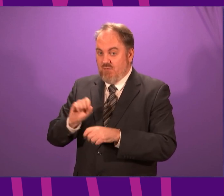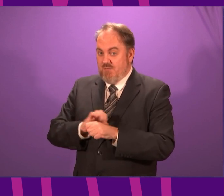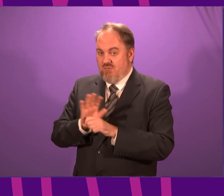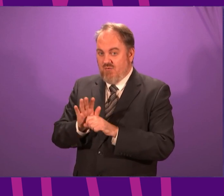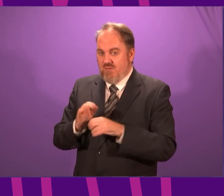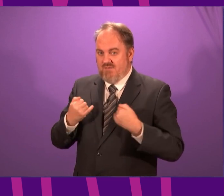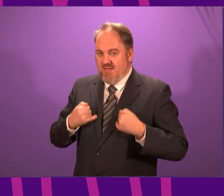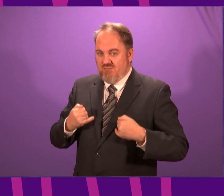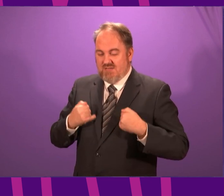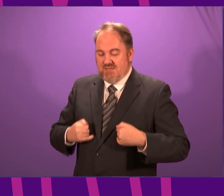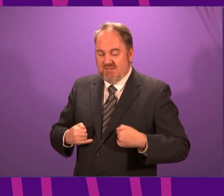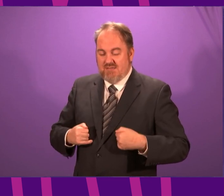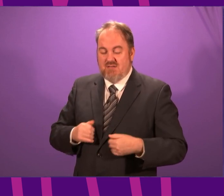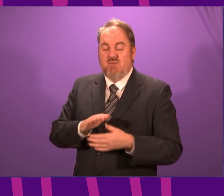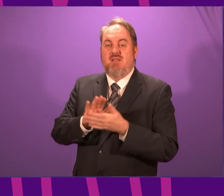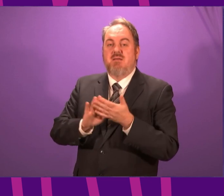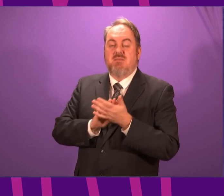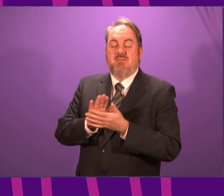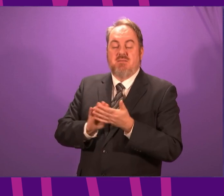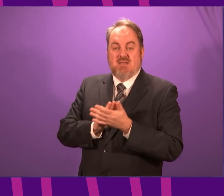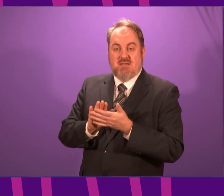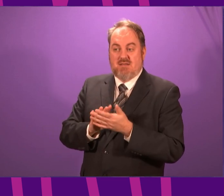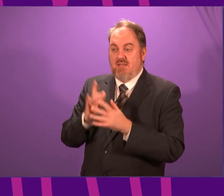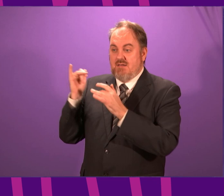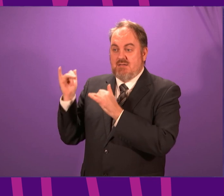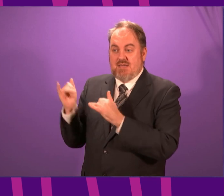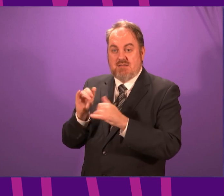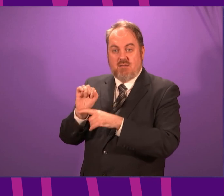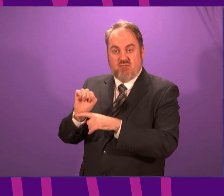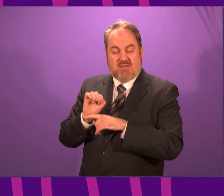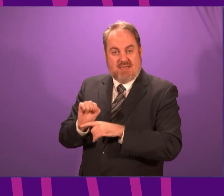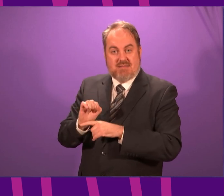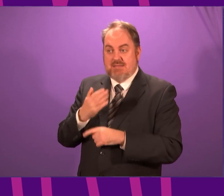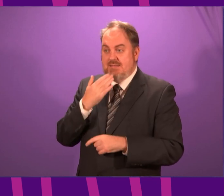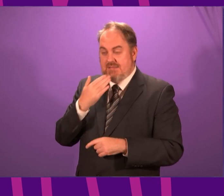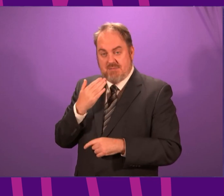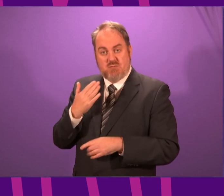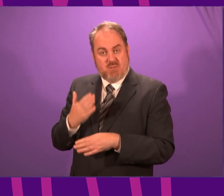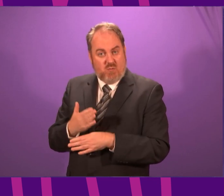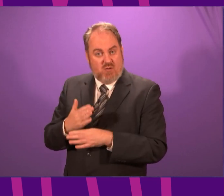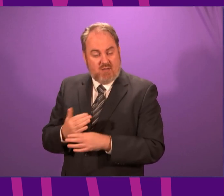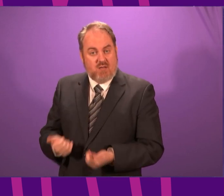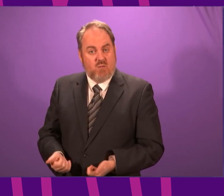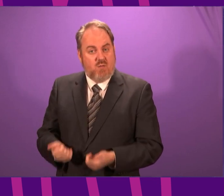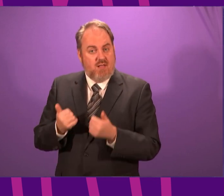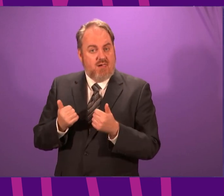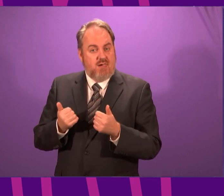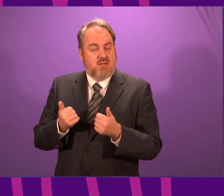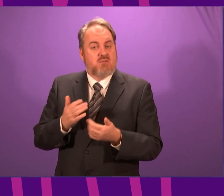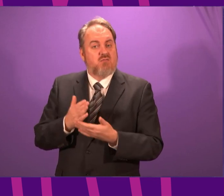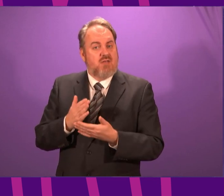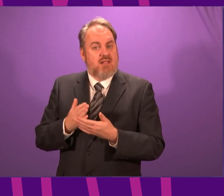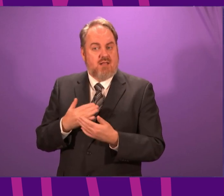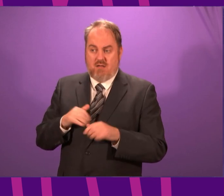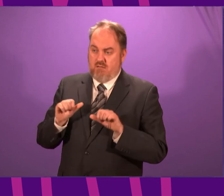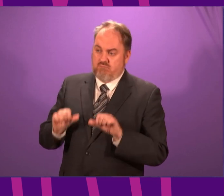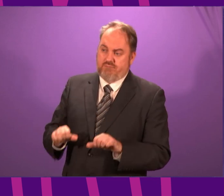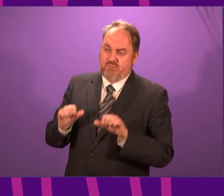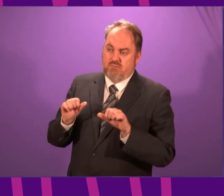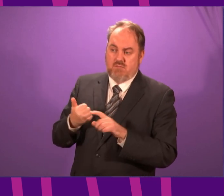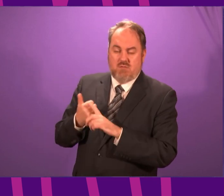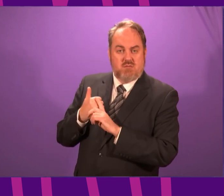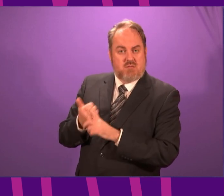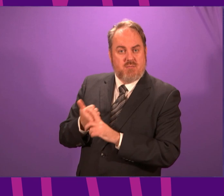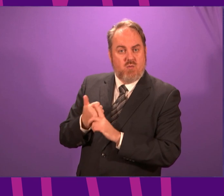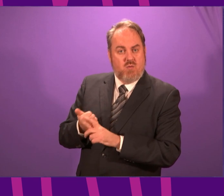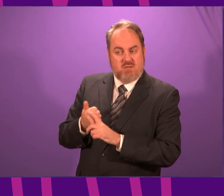situation in Lanarkshire and that Test and Protect is working. And to be crystal clear, Presiding Officer, I endorse the plan and very much